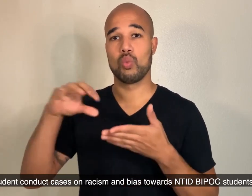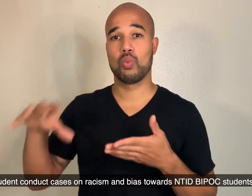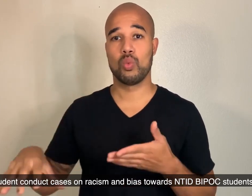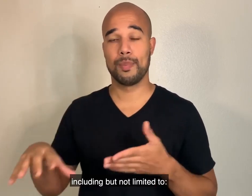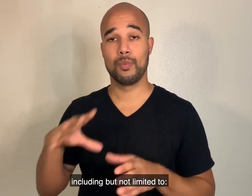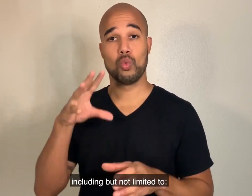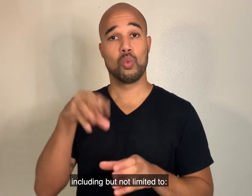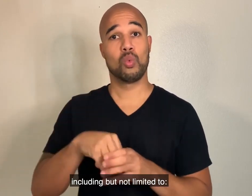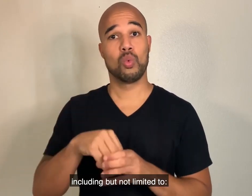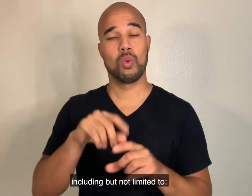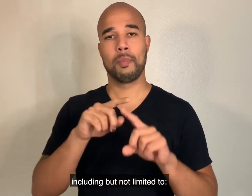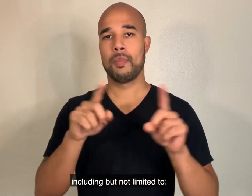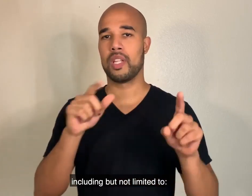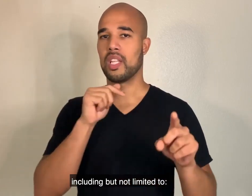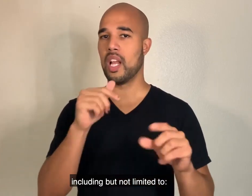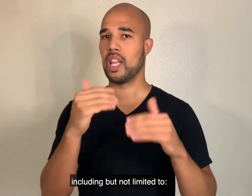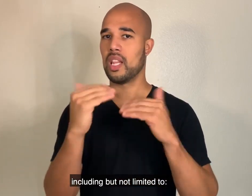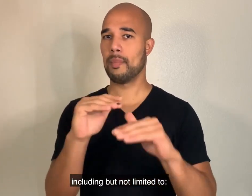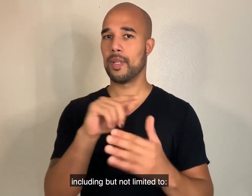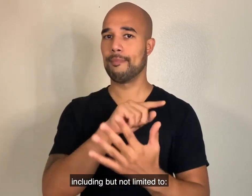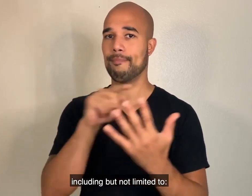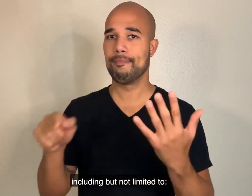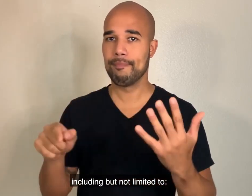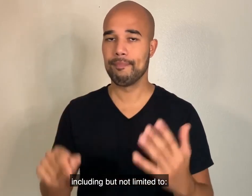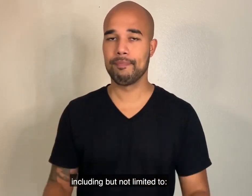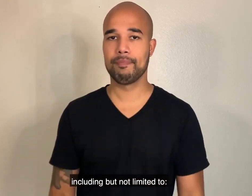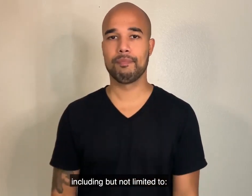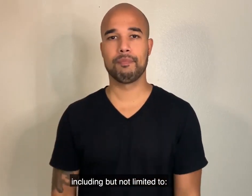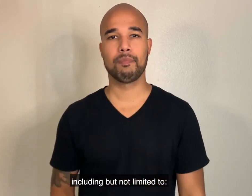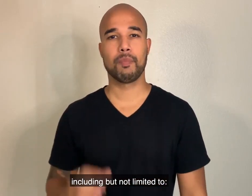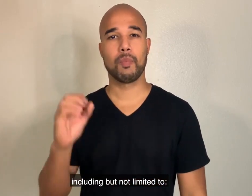including but not limited to the Ombuds Office,